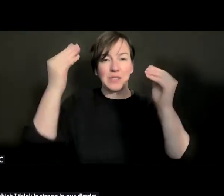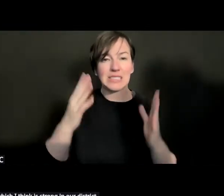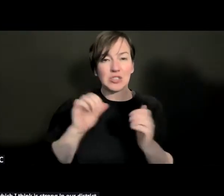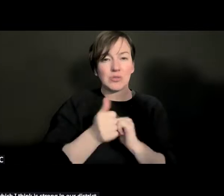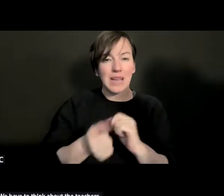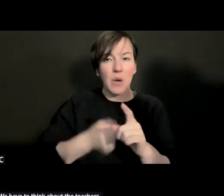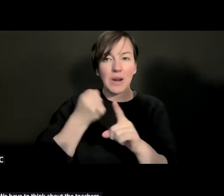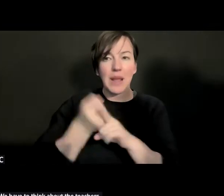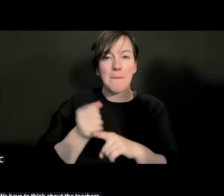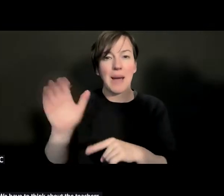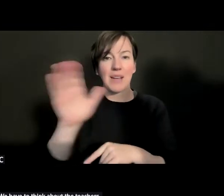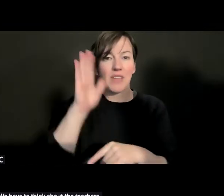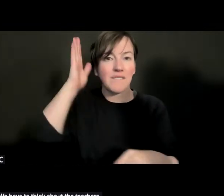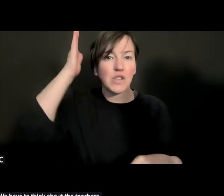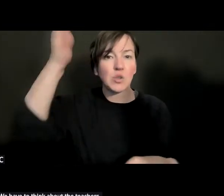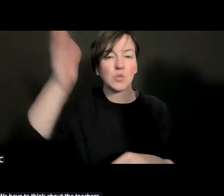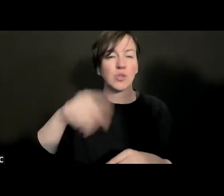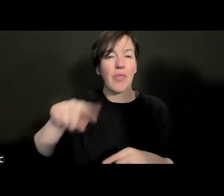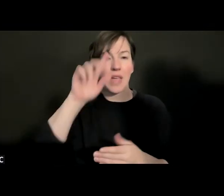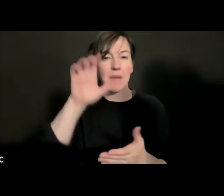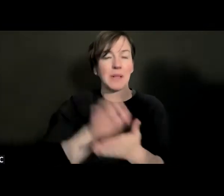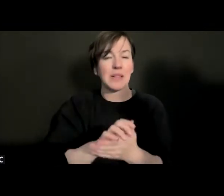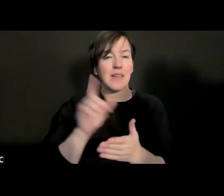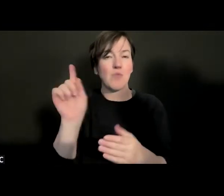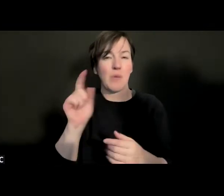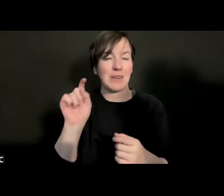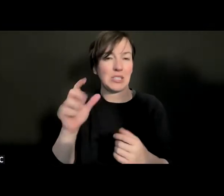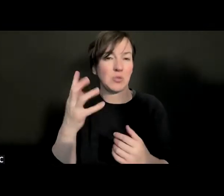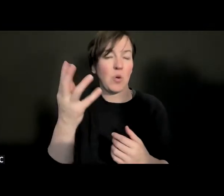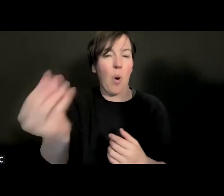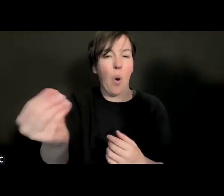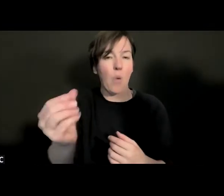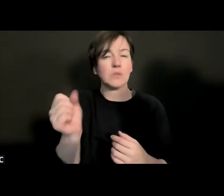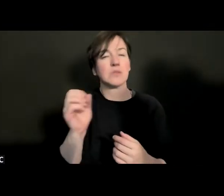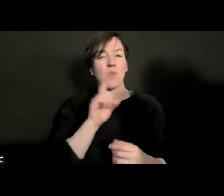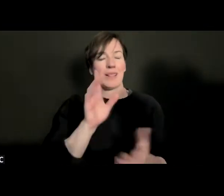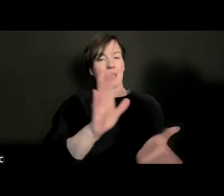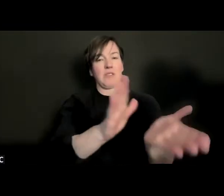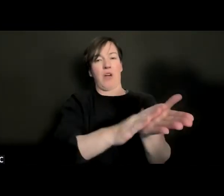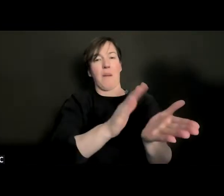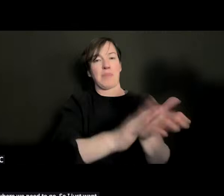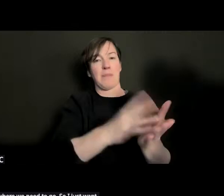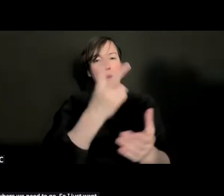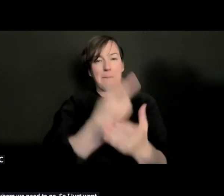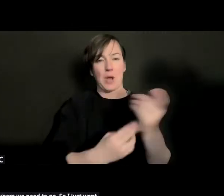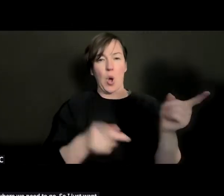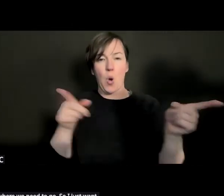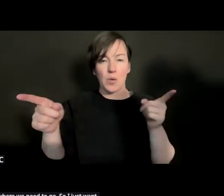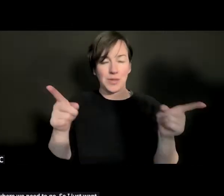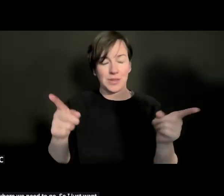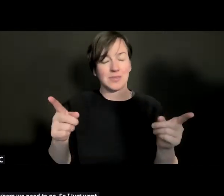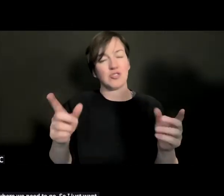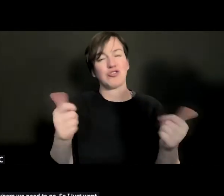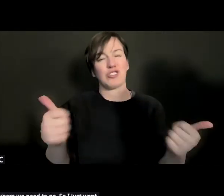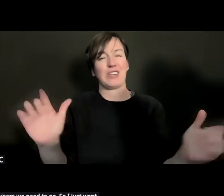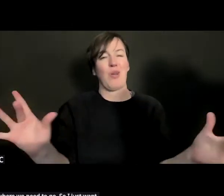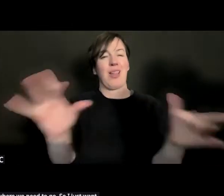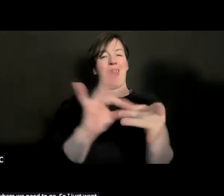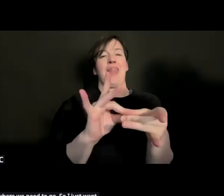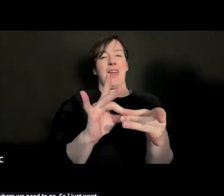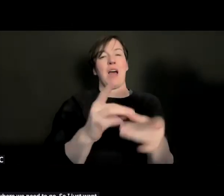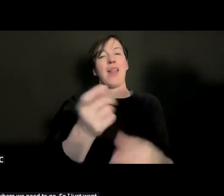impact their future and what they believe in and where we need to go. So I just want to compliment both groups and try to tie it together a little bit.